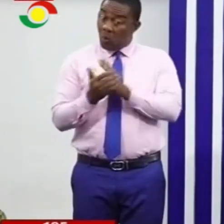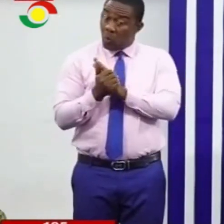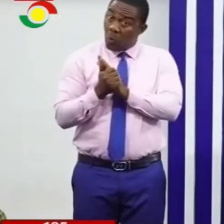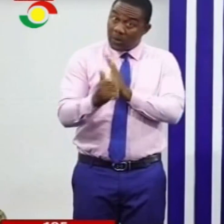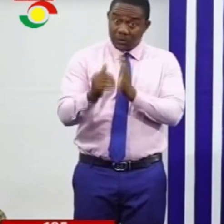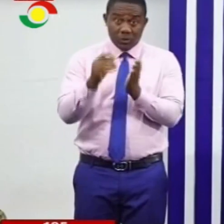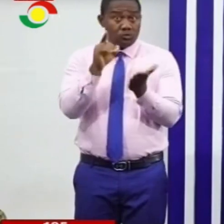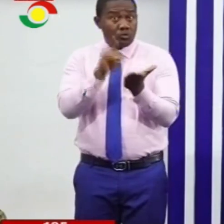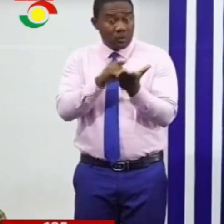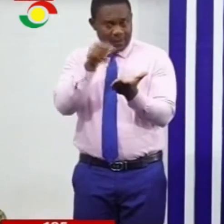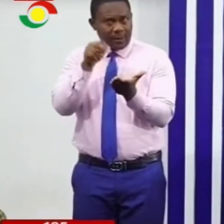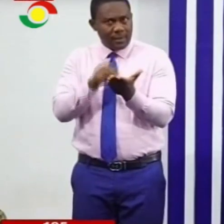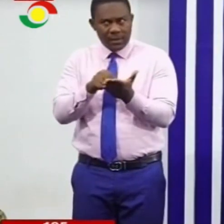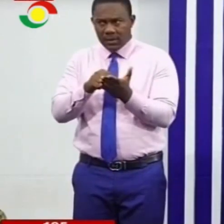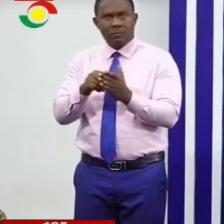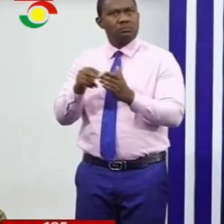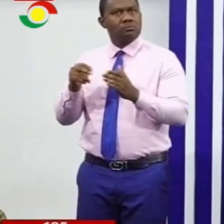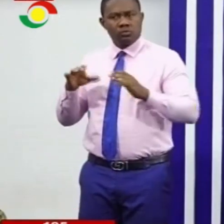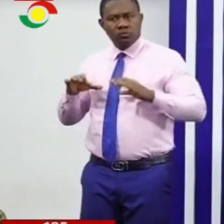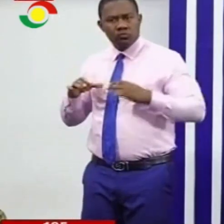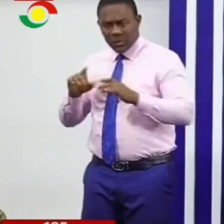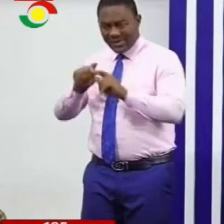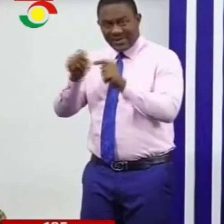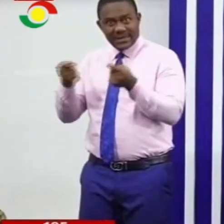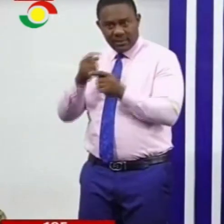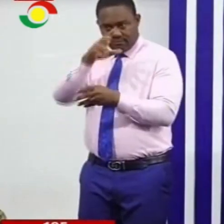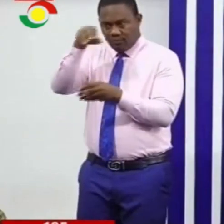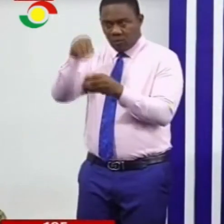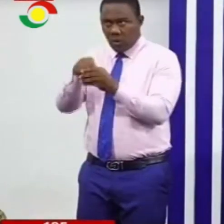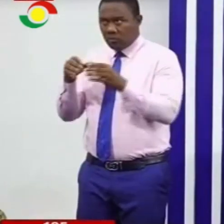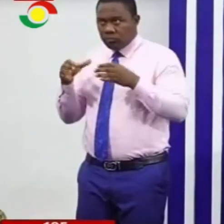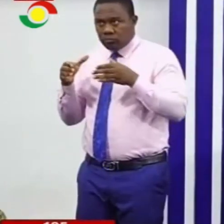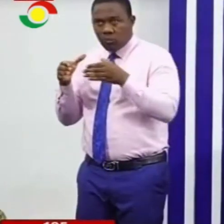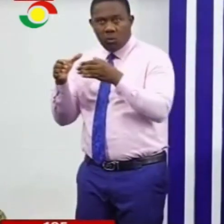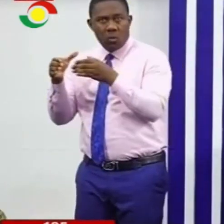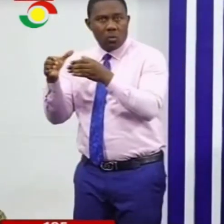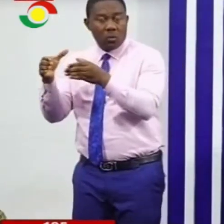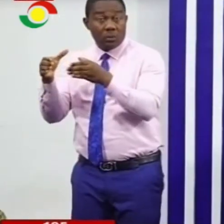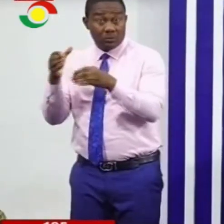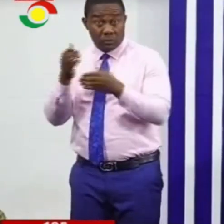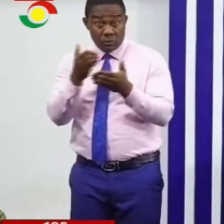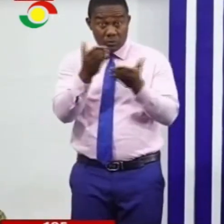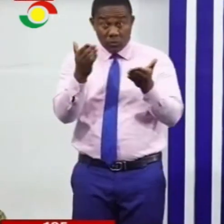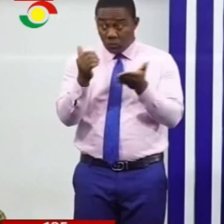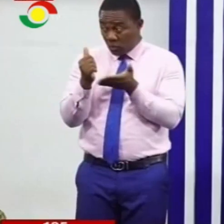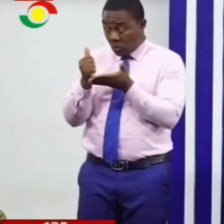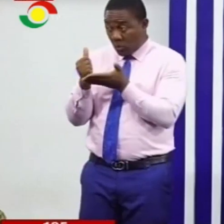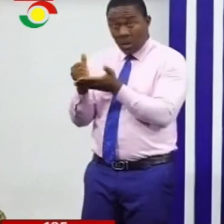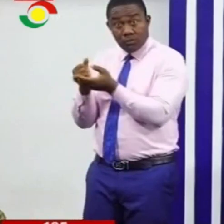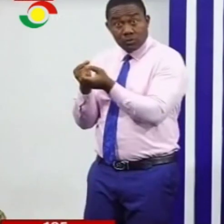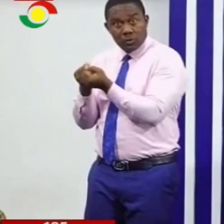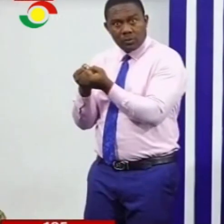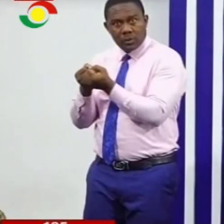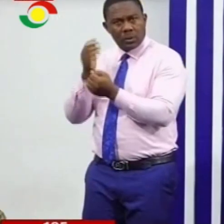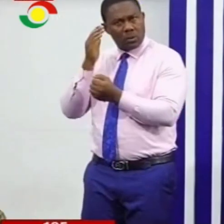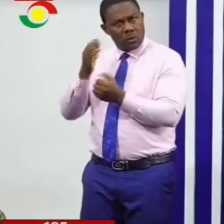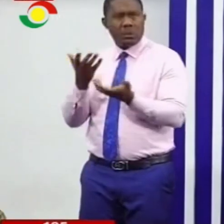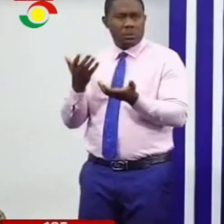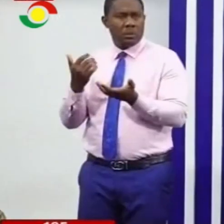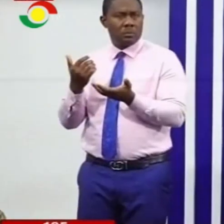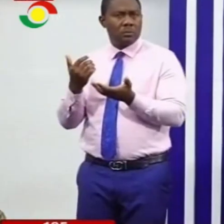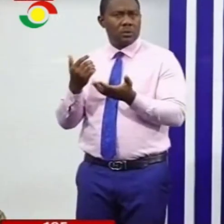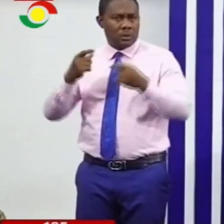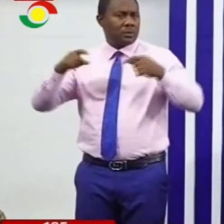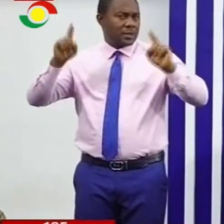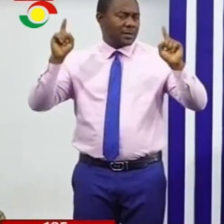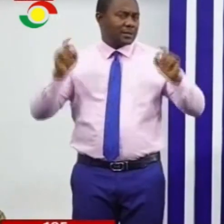the teams that are moving. And we believe that with your cooperation, things will be okay for us. We